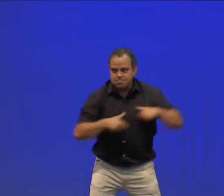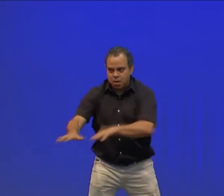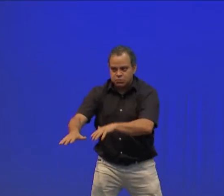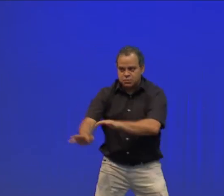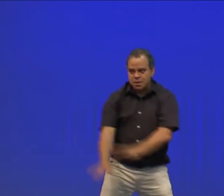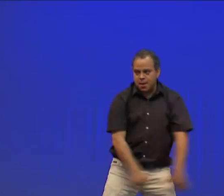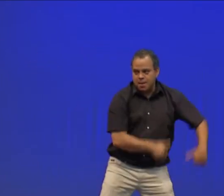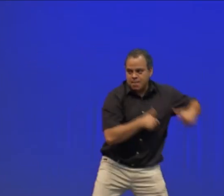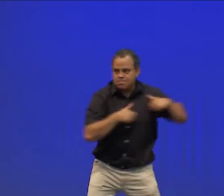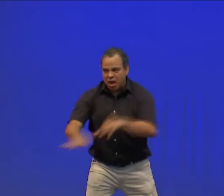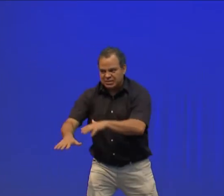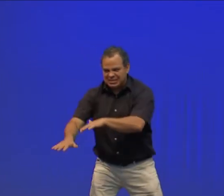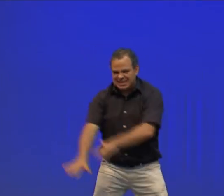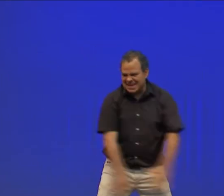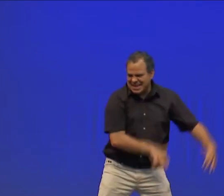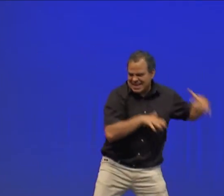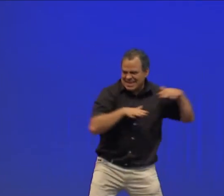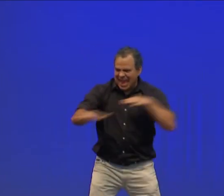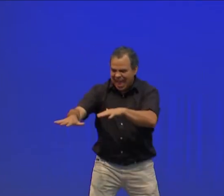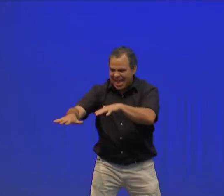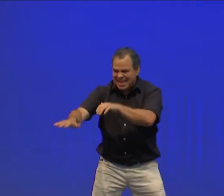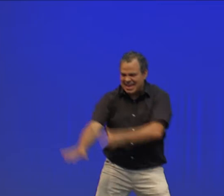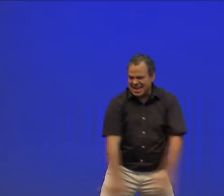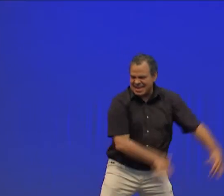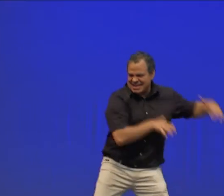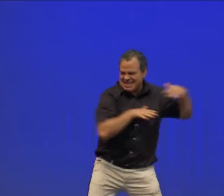The people marching.